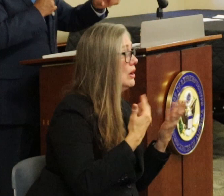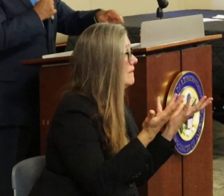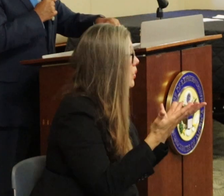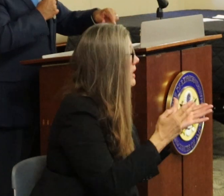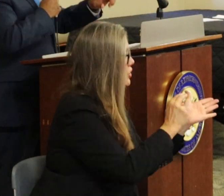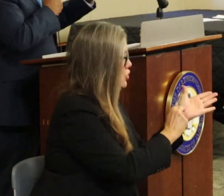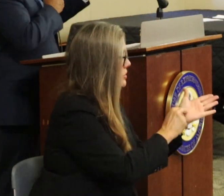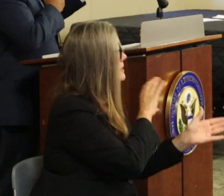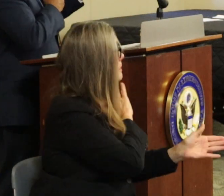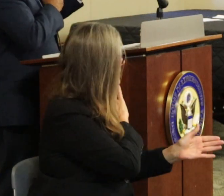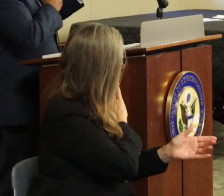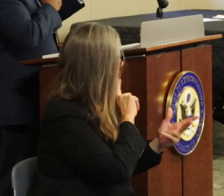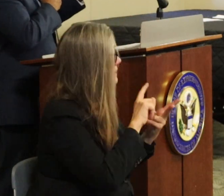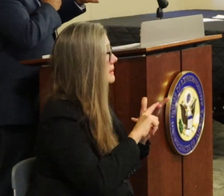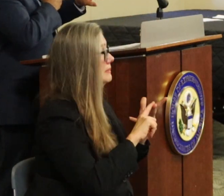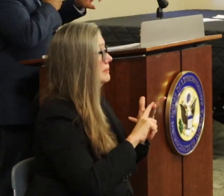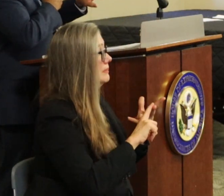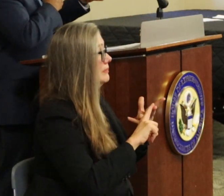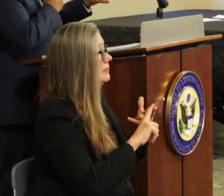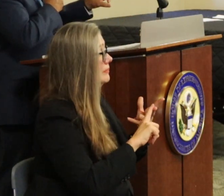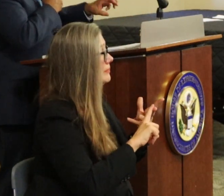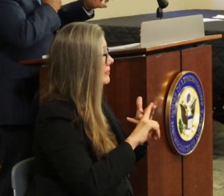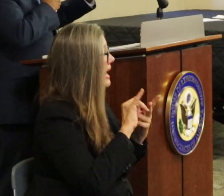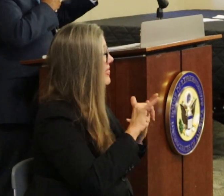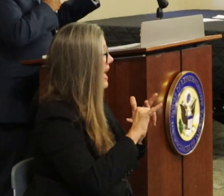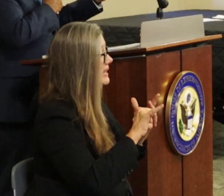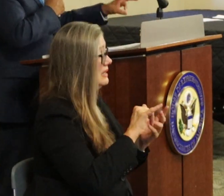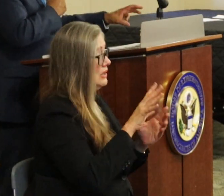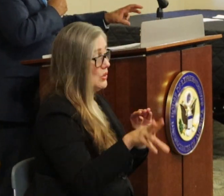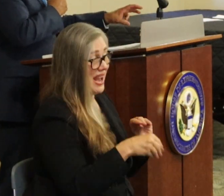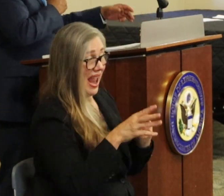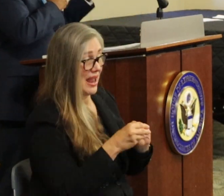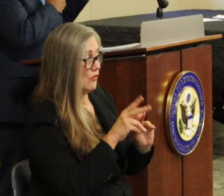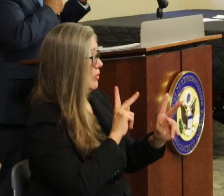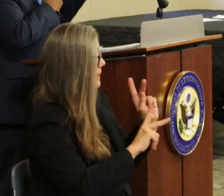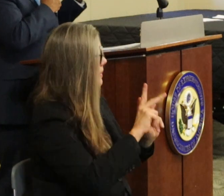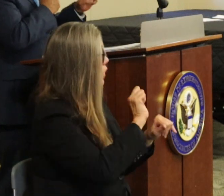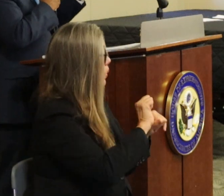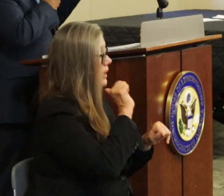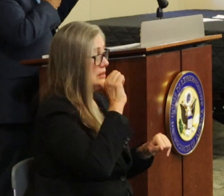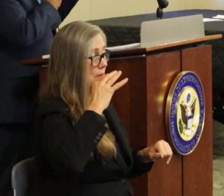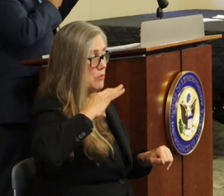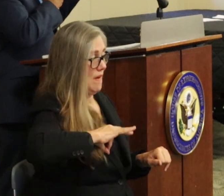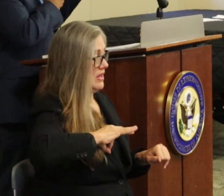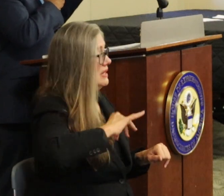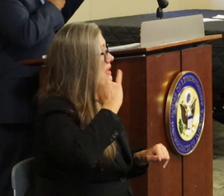nurses, police officers, and we've expanded that for people who work in certain nonprofits, public